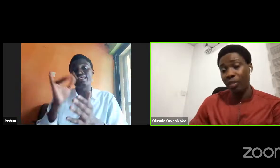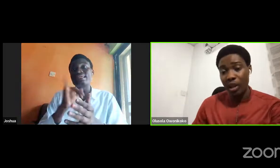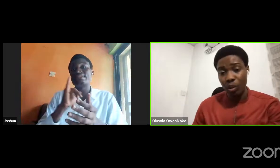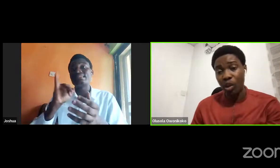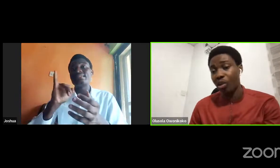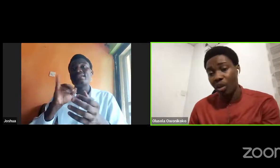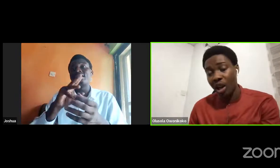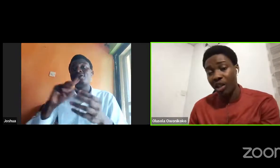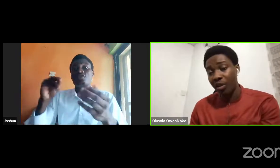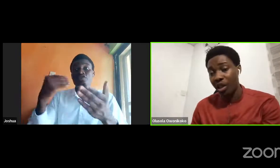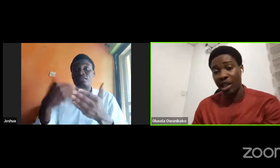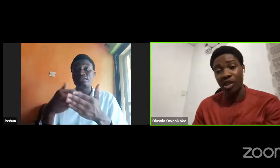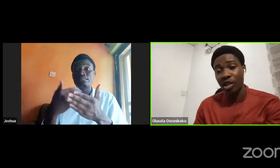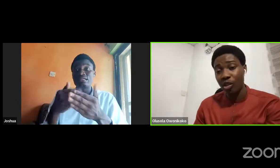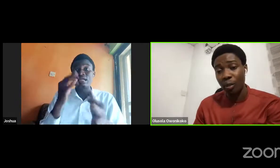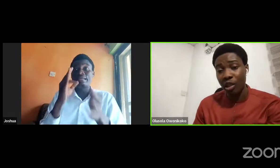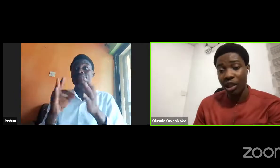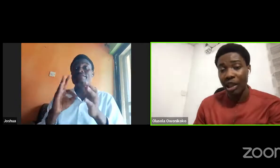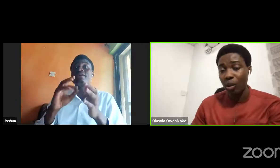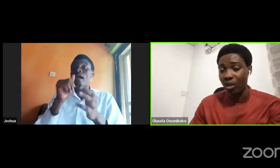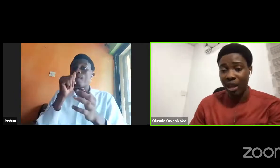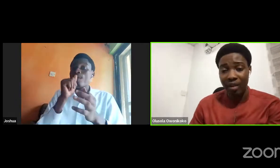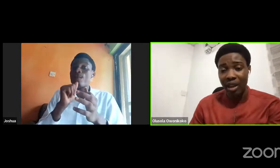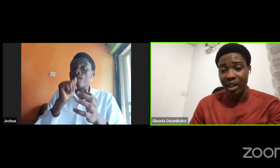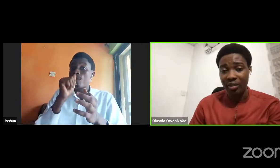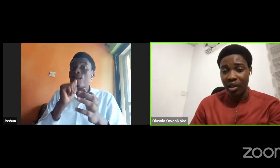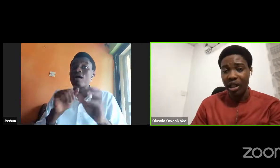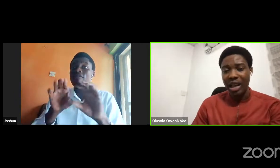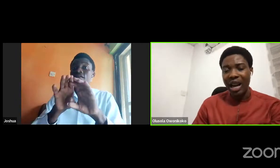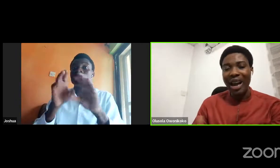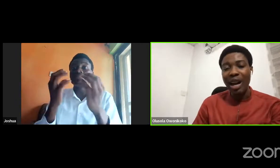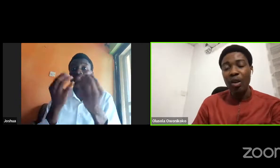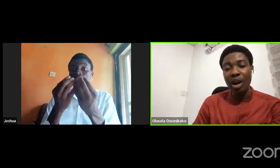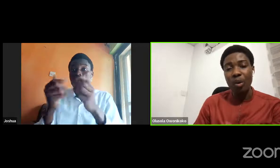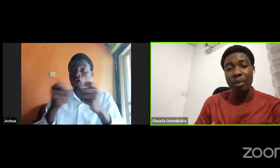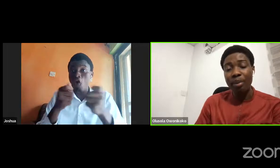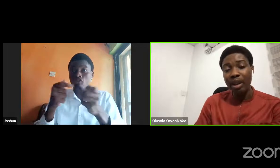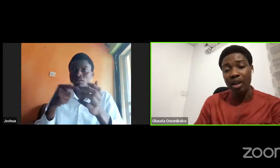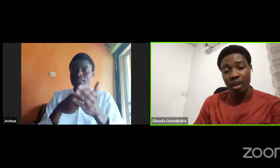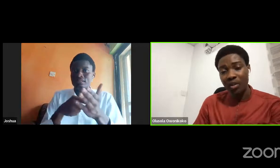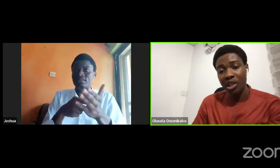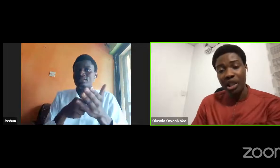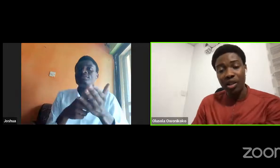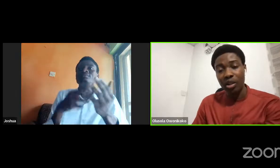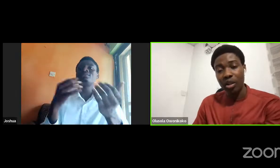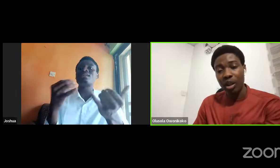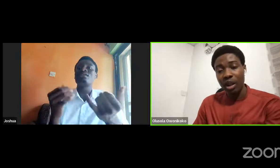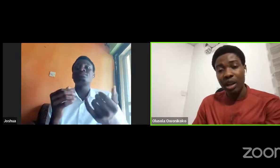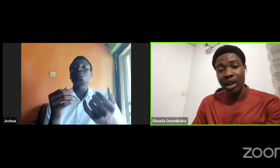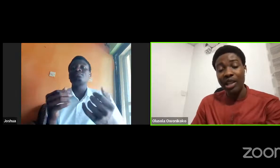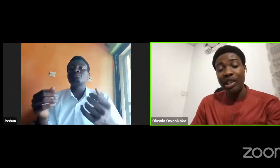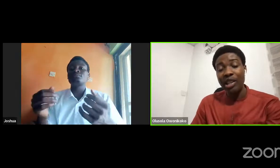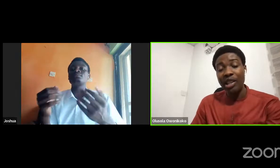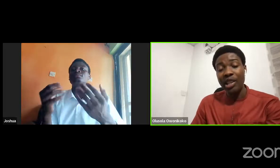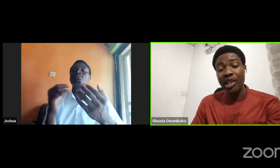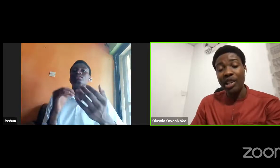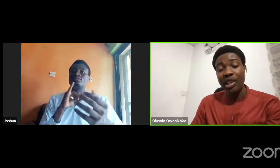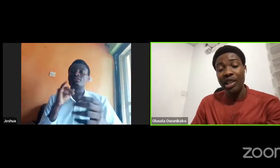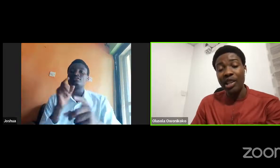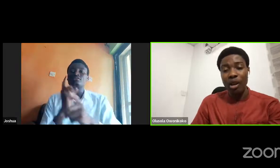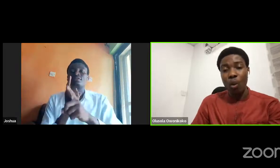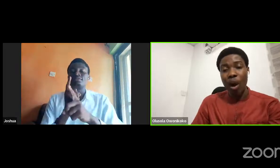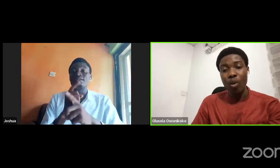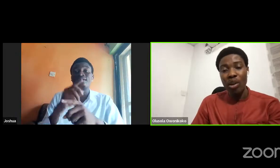finance, the government we also know has funding. There's just no political way to divert that funds. How can we bring all of this sector, key